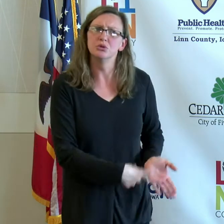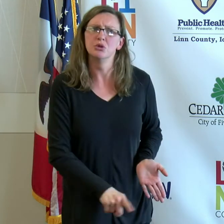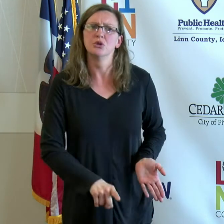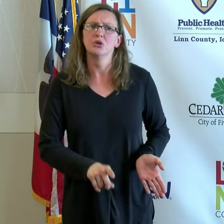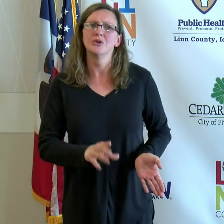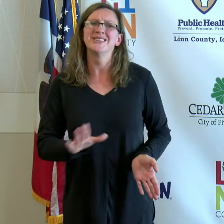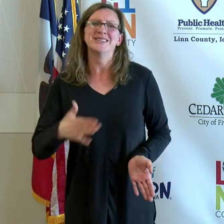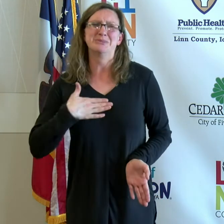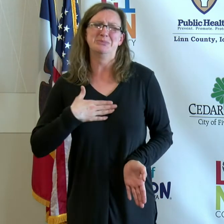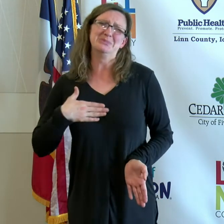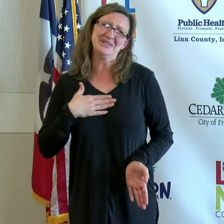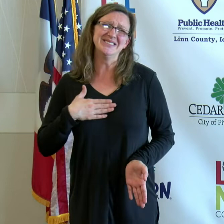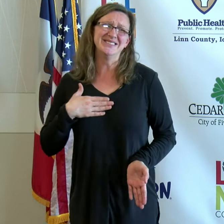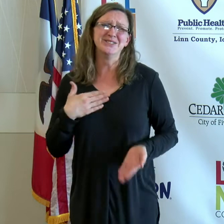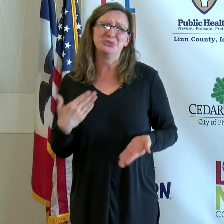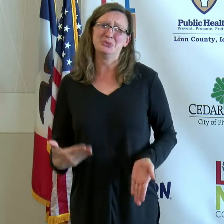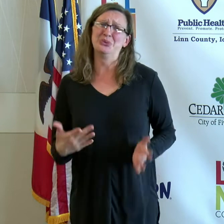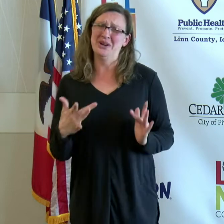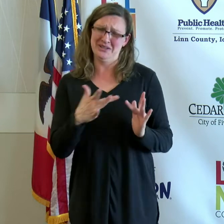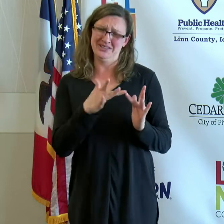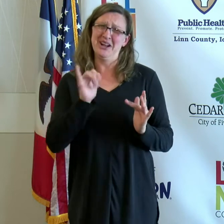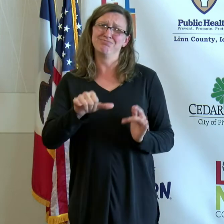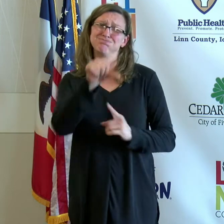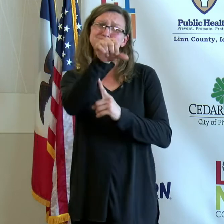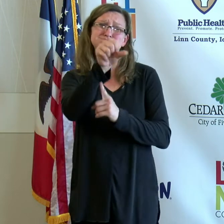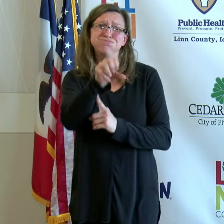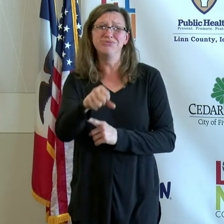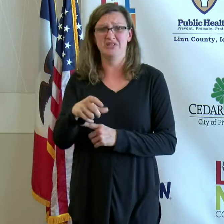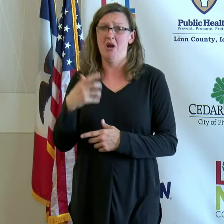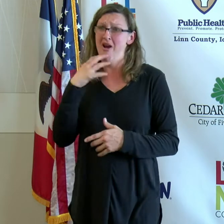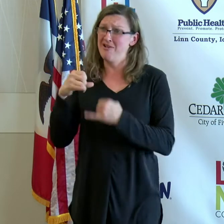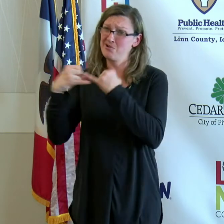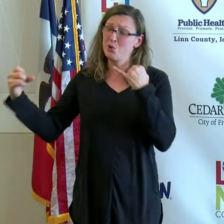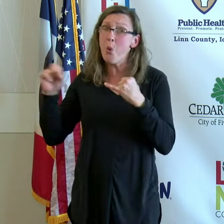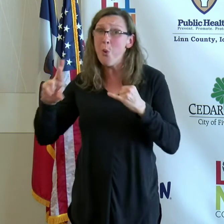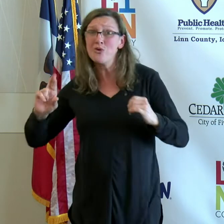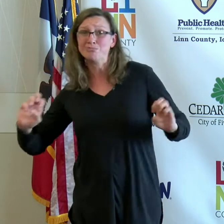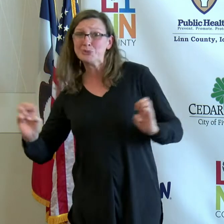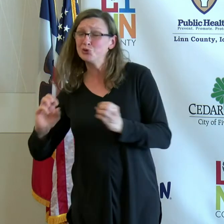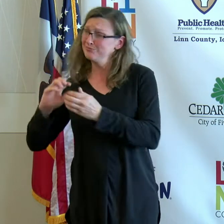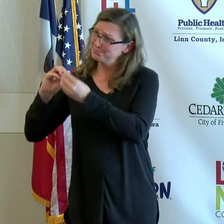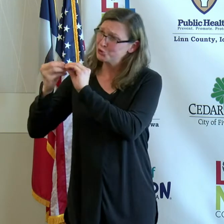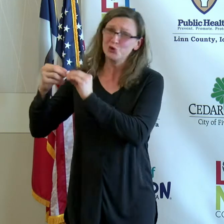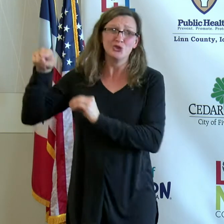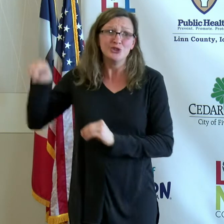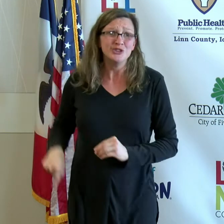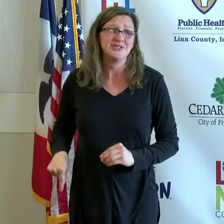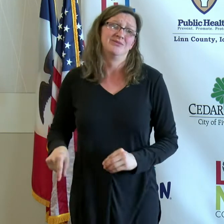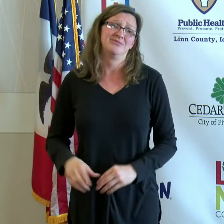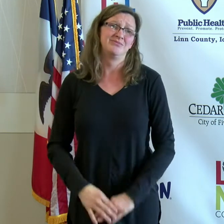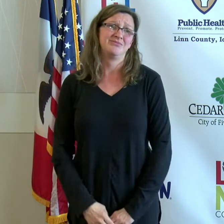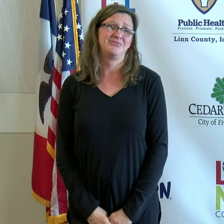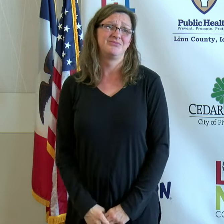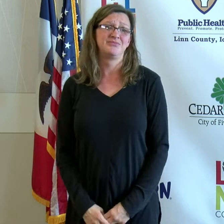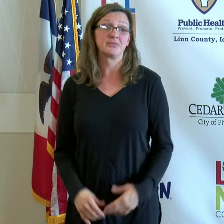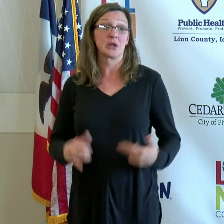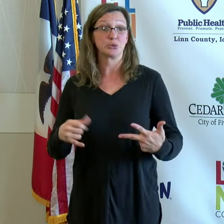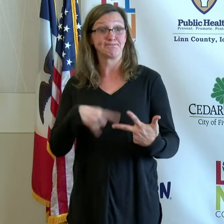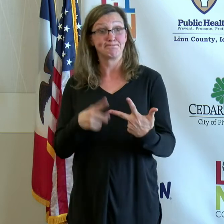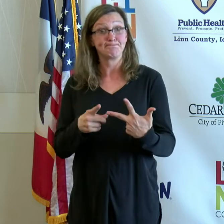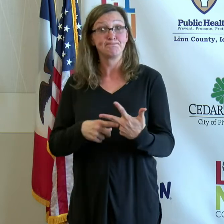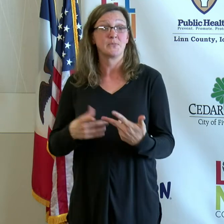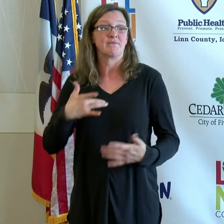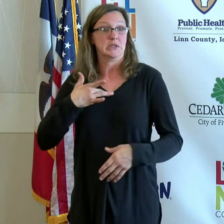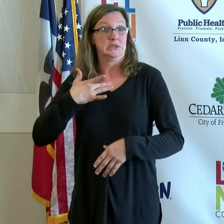mentioned. Third, the full effects of this trauma will not be realized until after this crisis subsides,